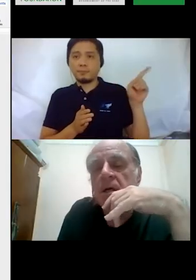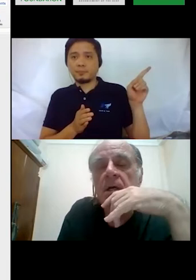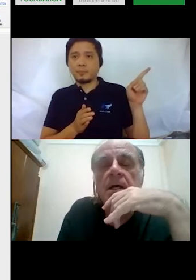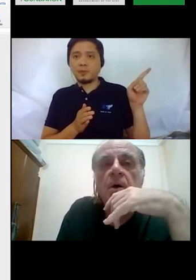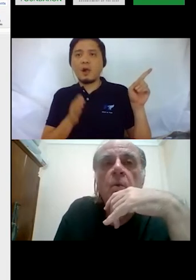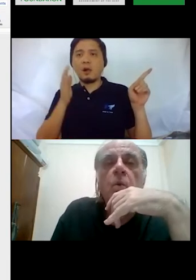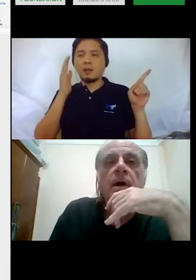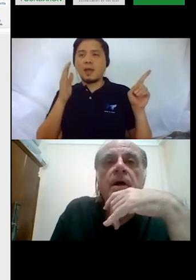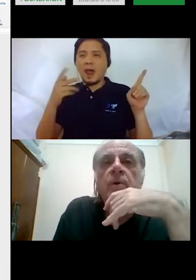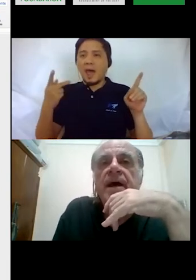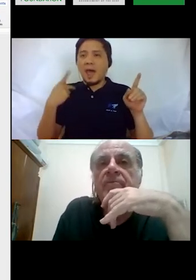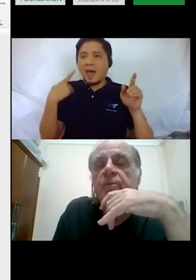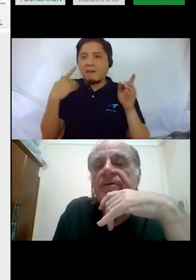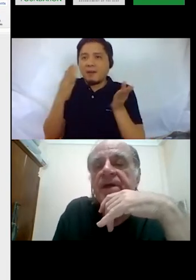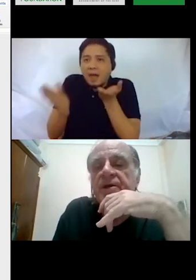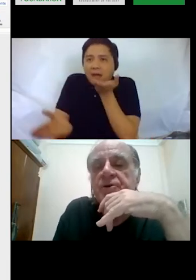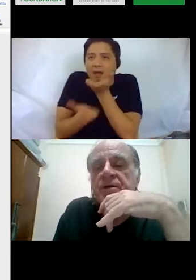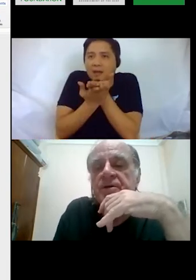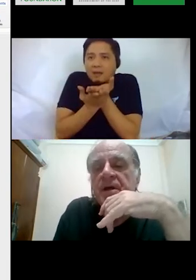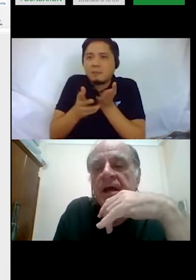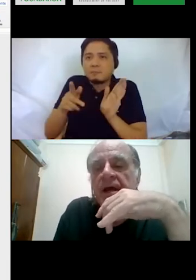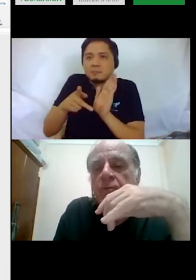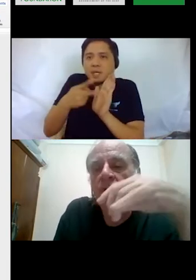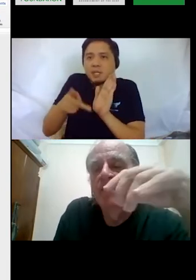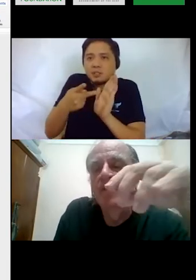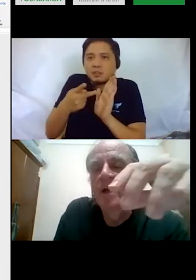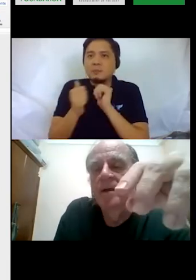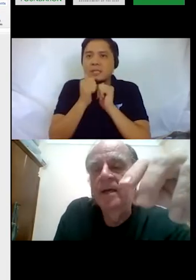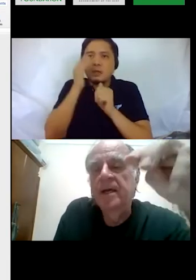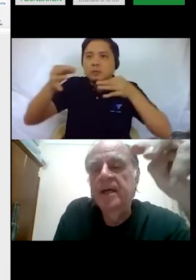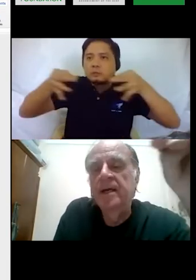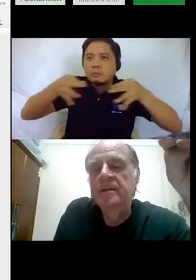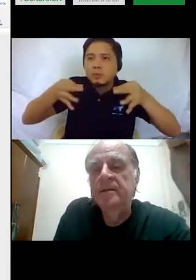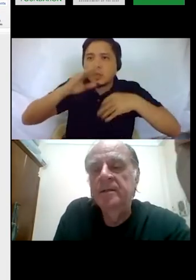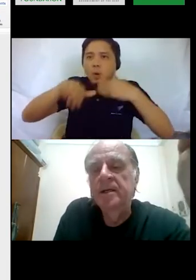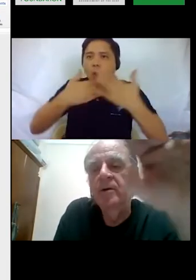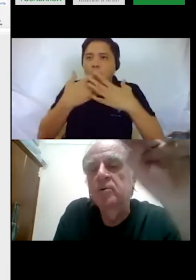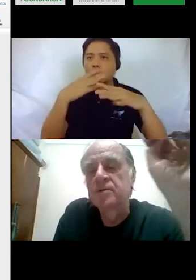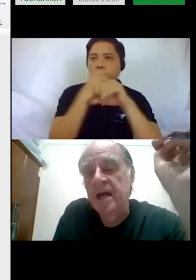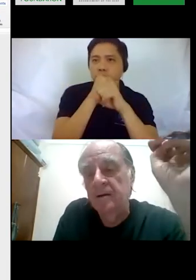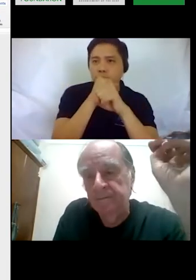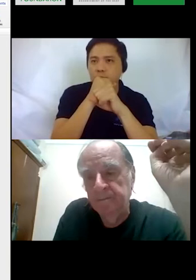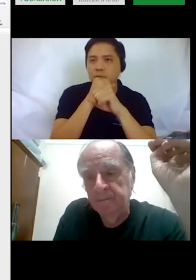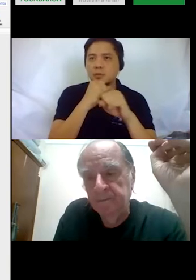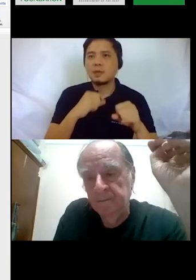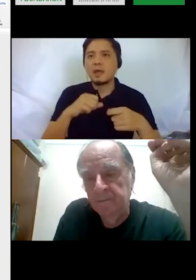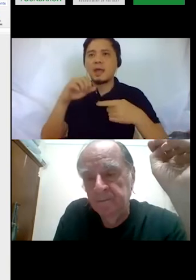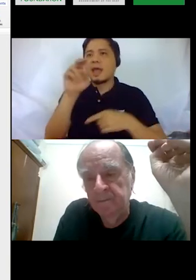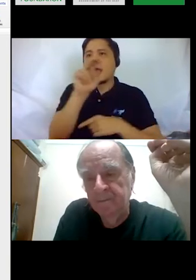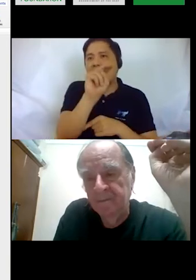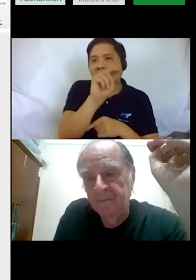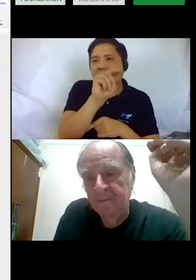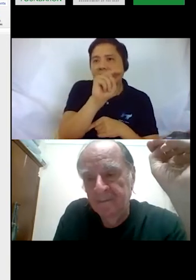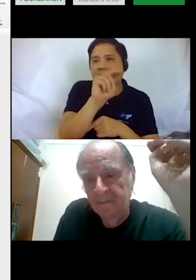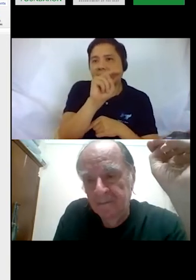starts where we have abbreviations, and we'll have like N equals noun,